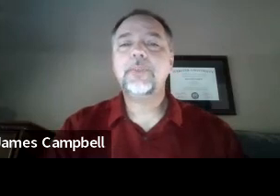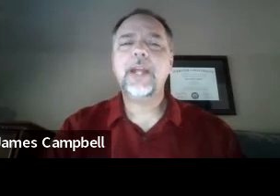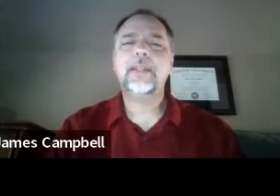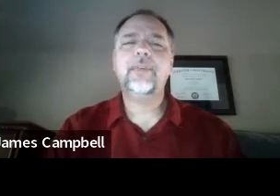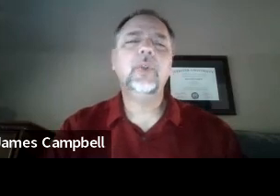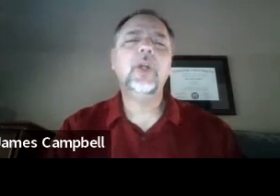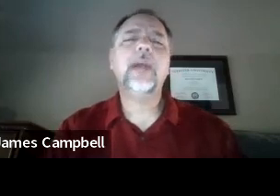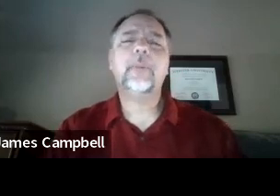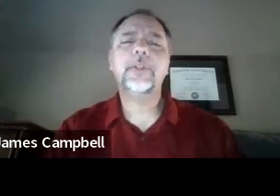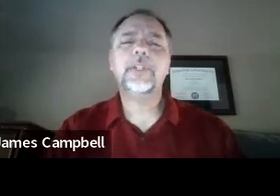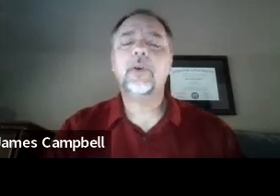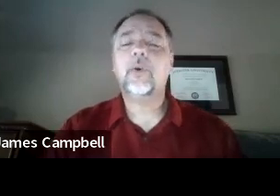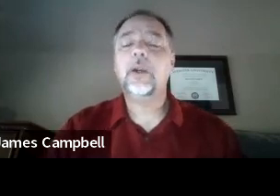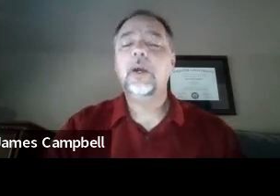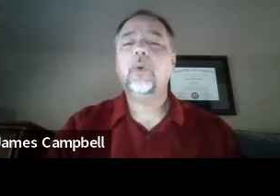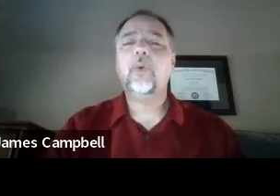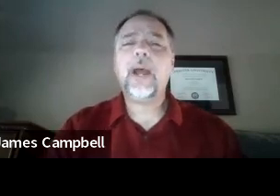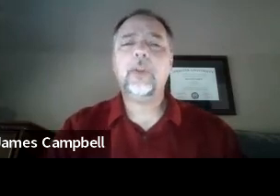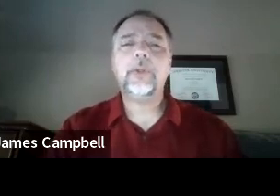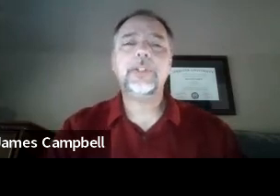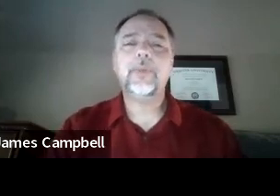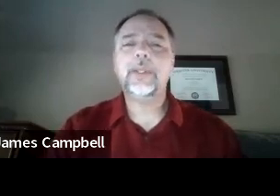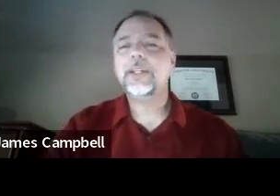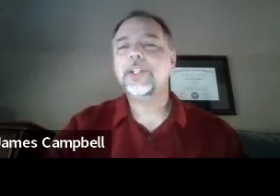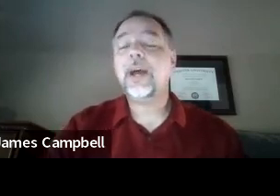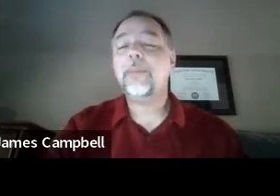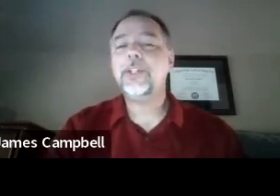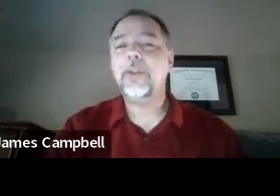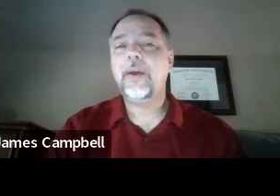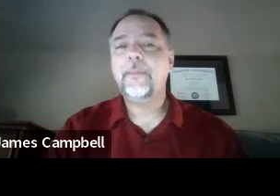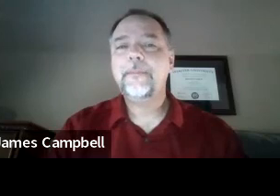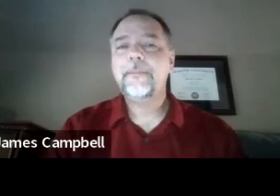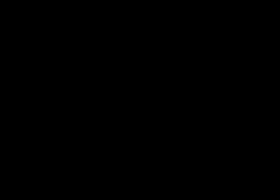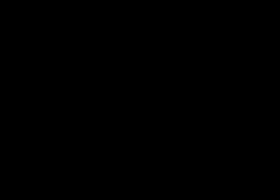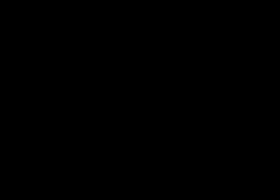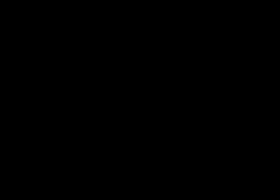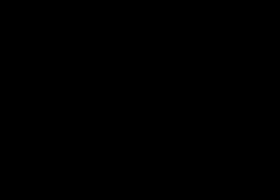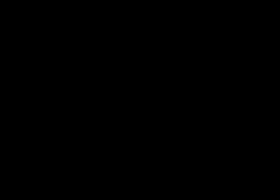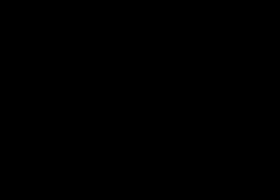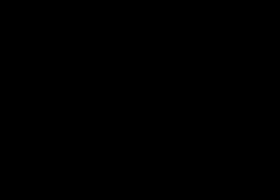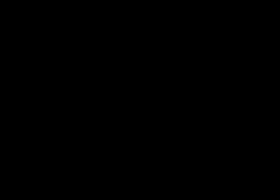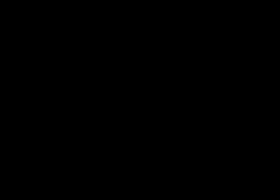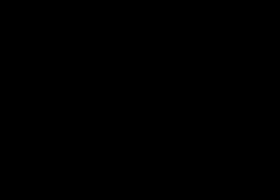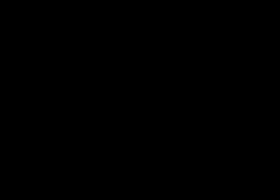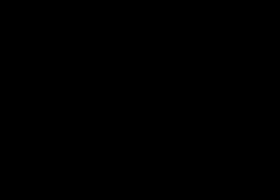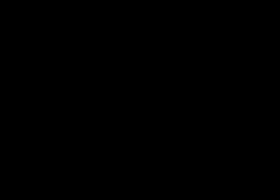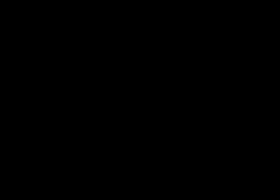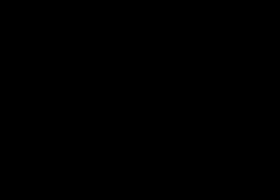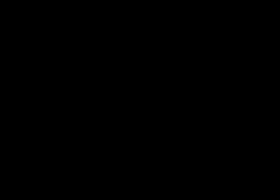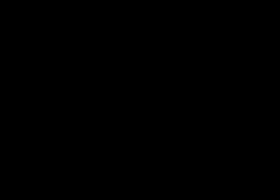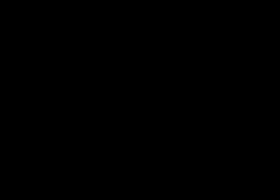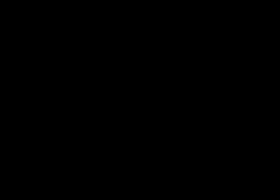are some traits? If you looked at a person or were around a person with addiction, how might you know? They choose drugs over family,